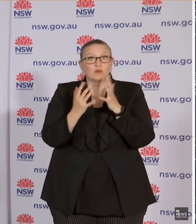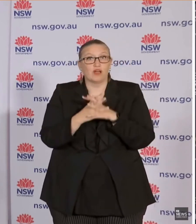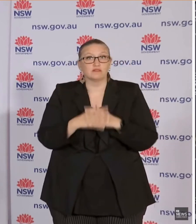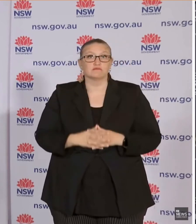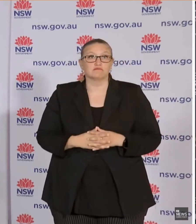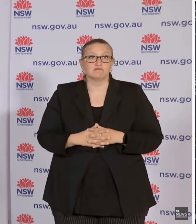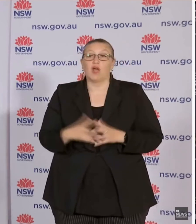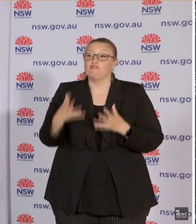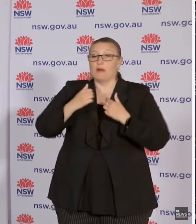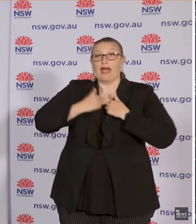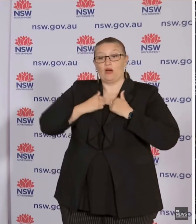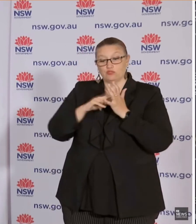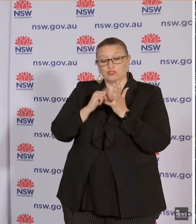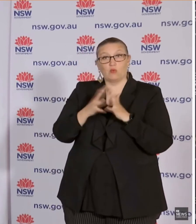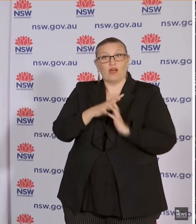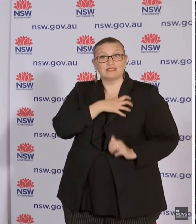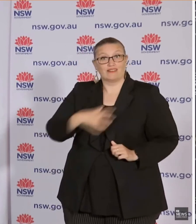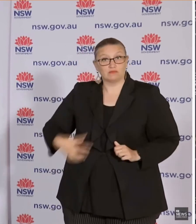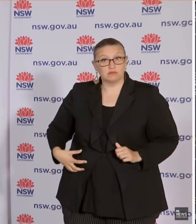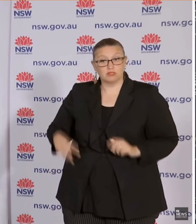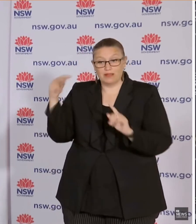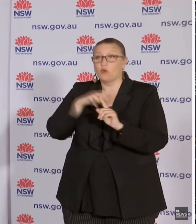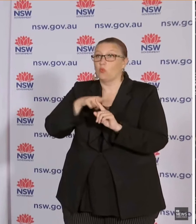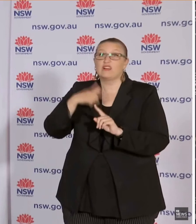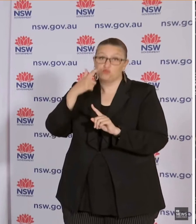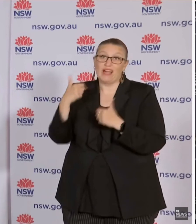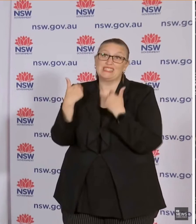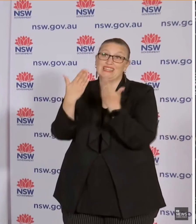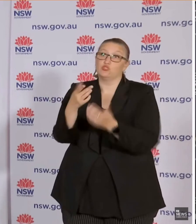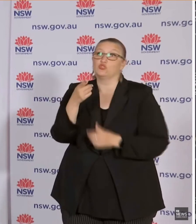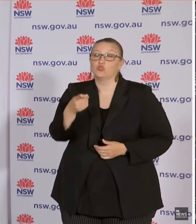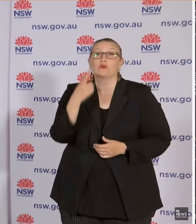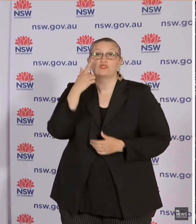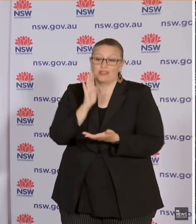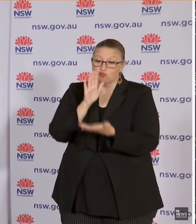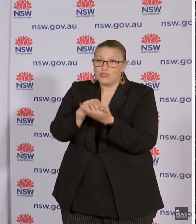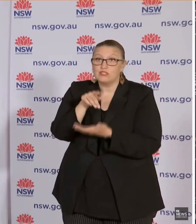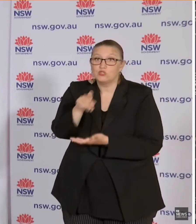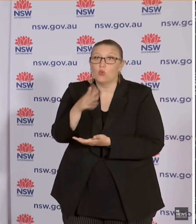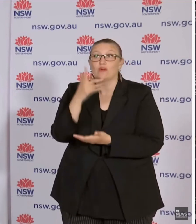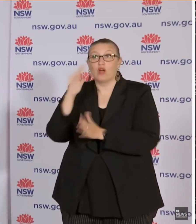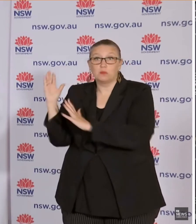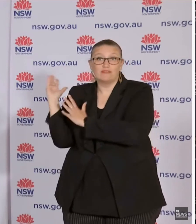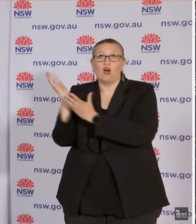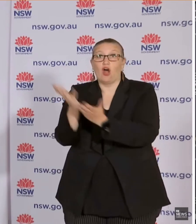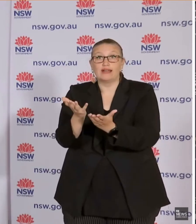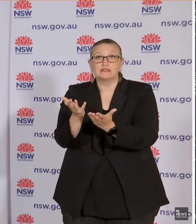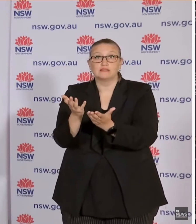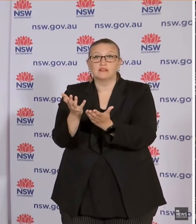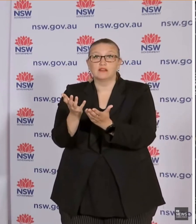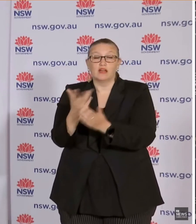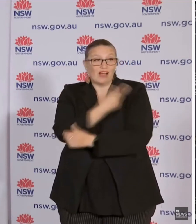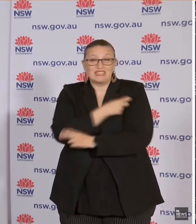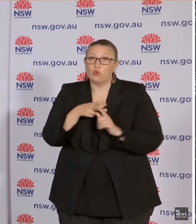trying on the ground to do the work, we're trying to get to you, we're trying to get the vaccines to you. Please take the opportunity to get it, and if you get sick,